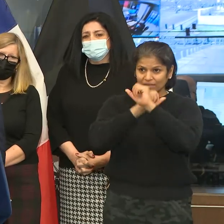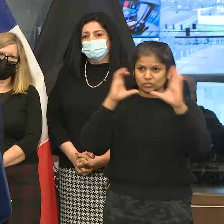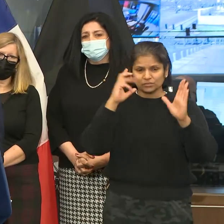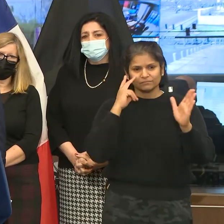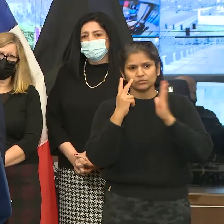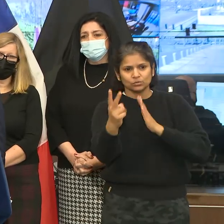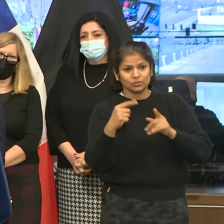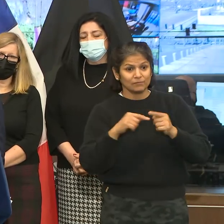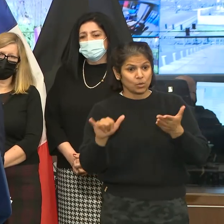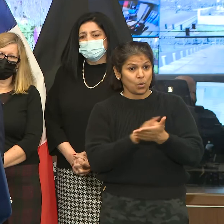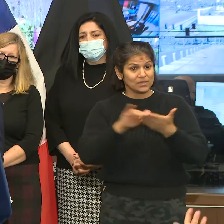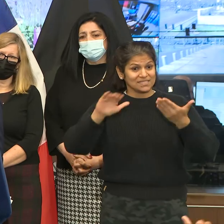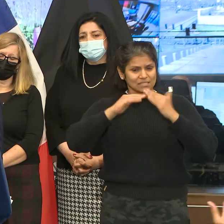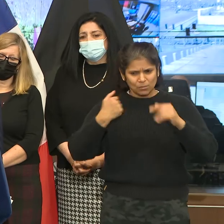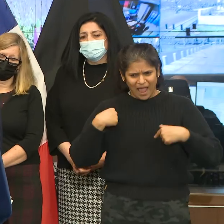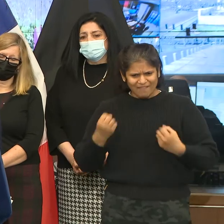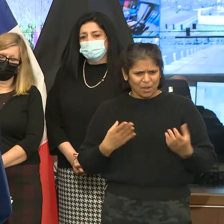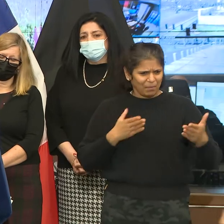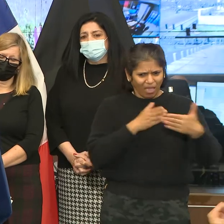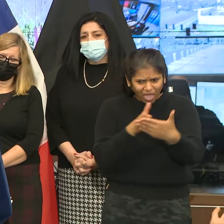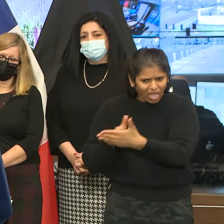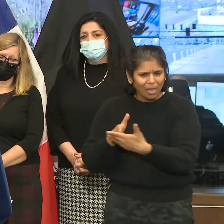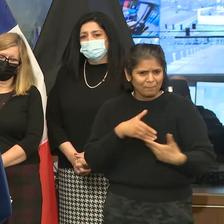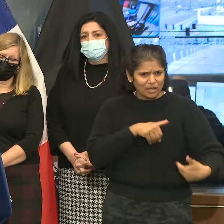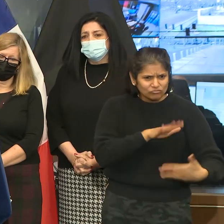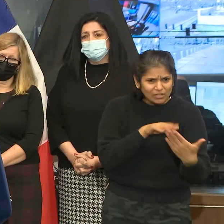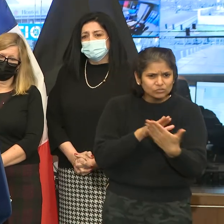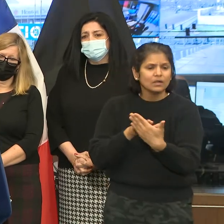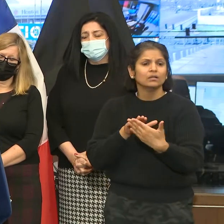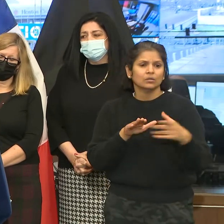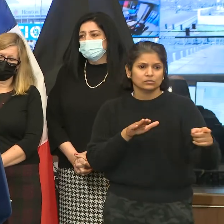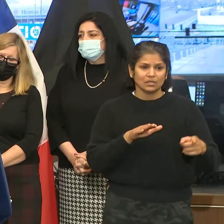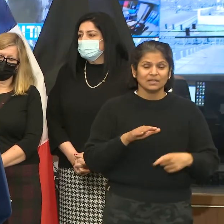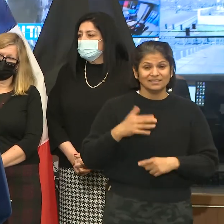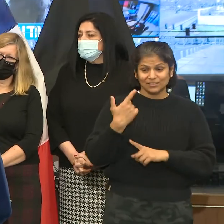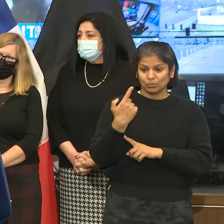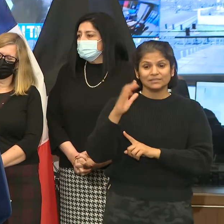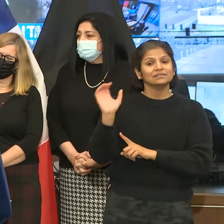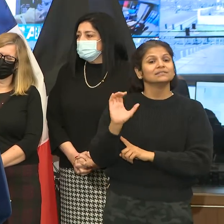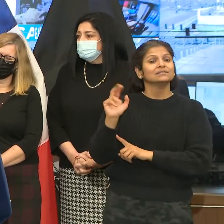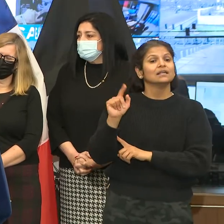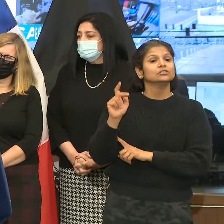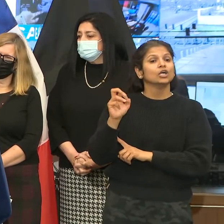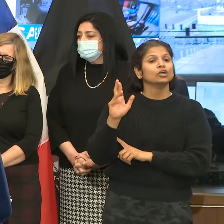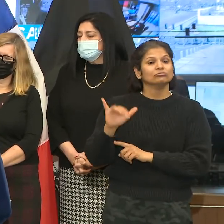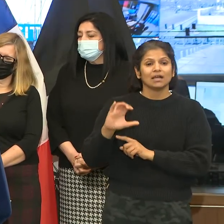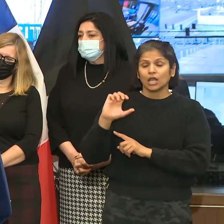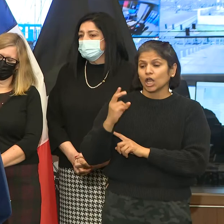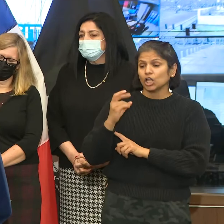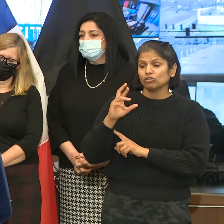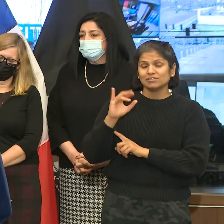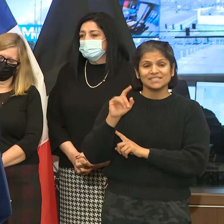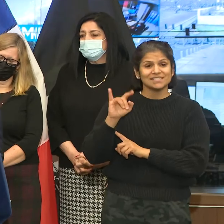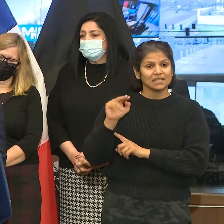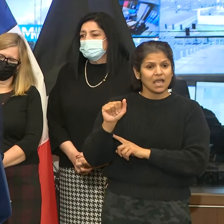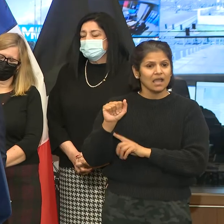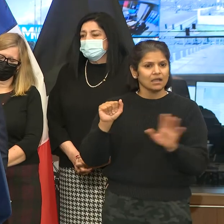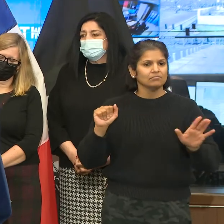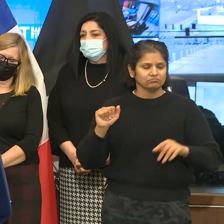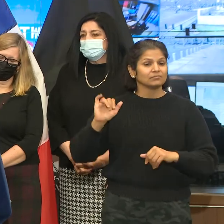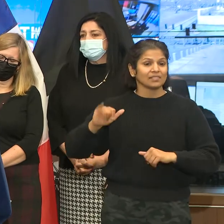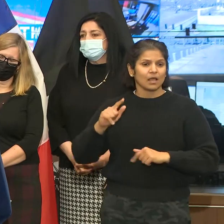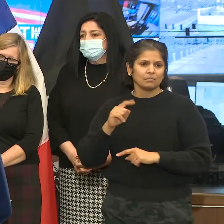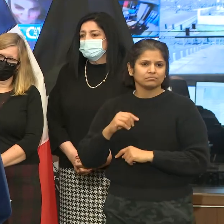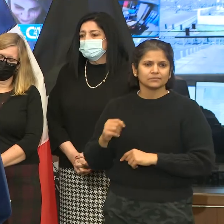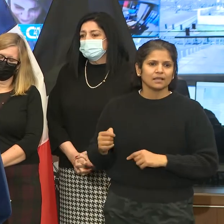and tackle the big challenges of the 21st century. Christina, I could not ask for a better partner, a more knowledgeable